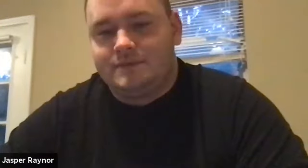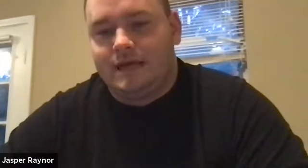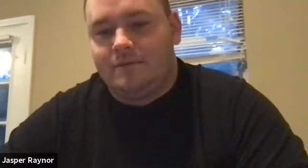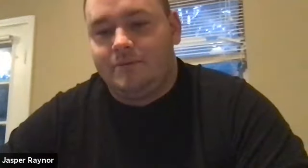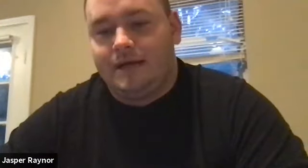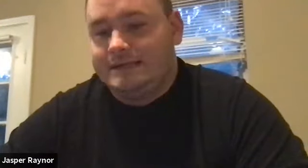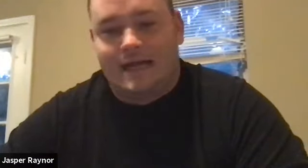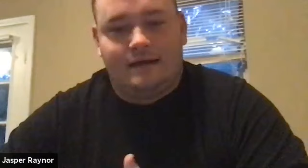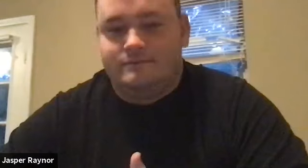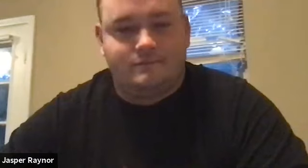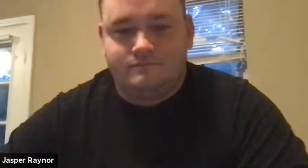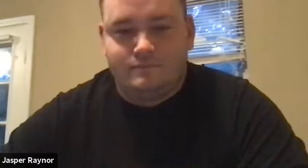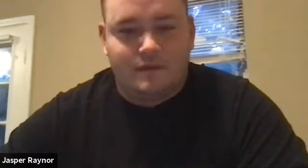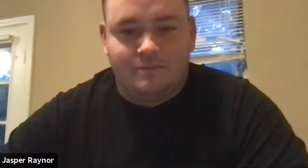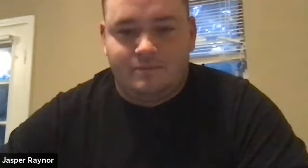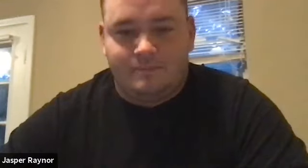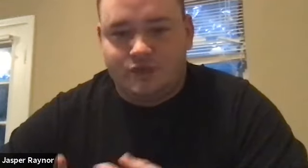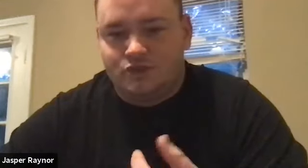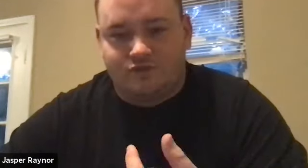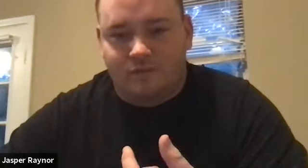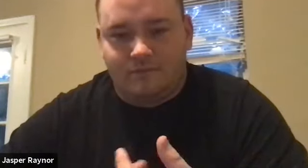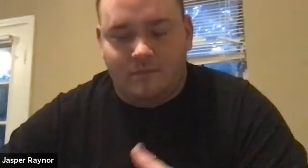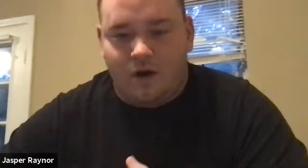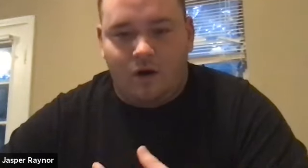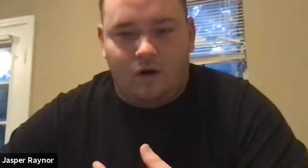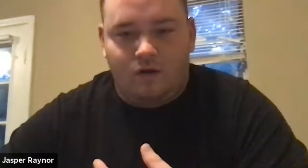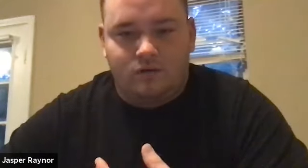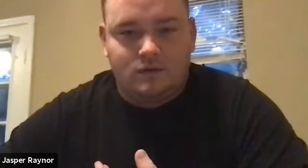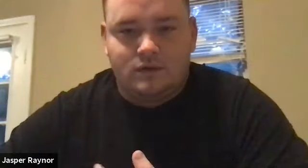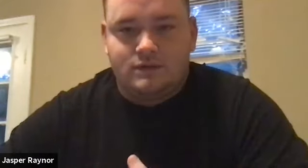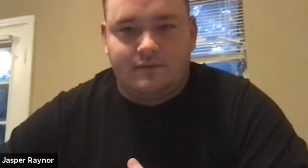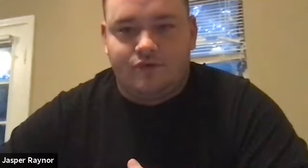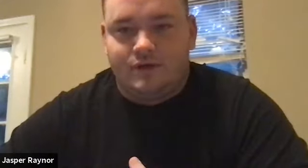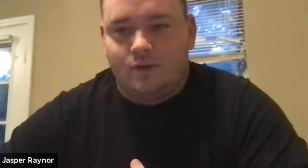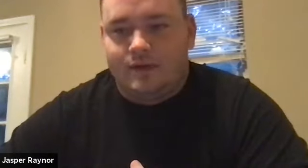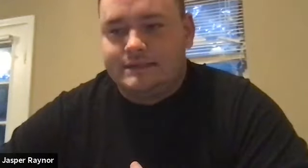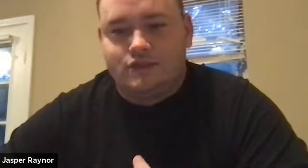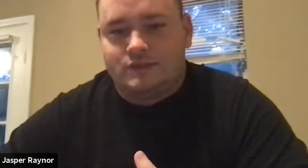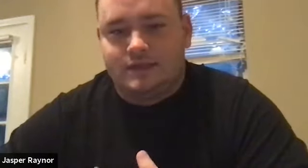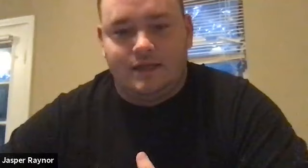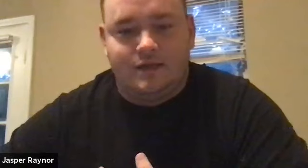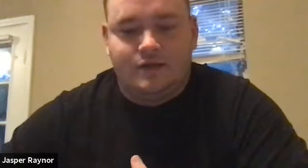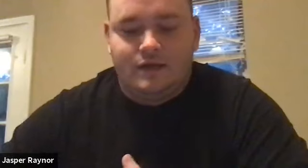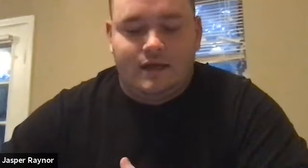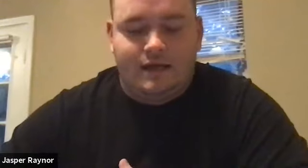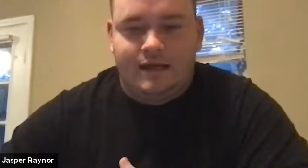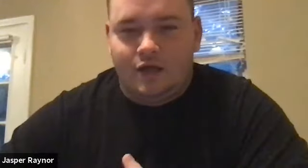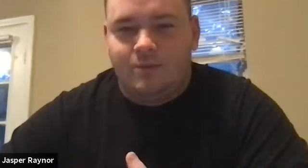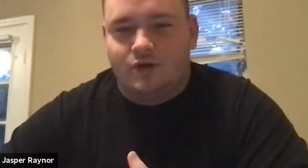yeah, but it's got preachers from all different organizations in there, and Larry Booker is